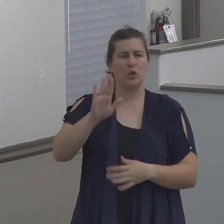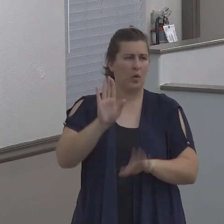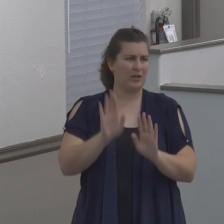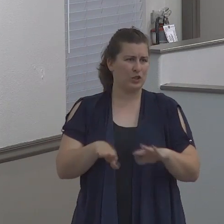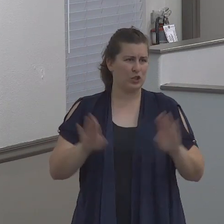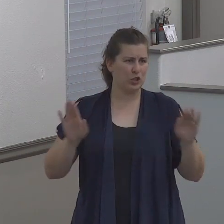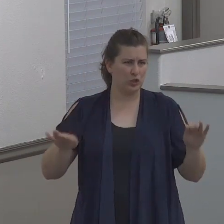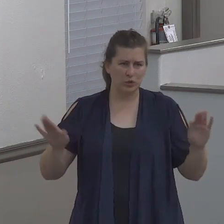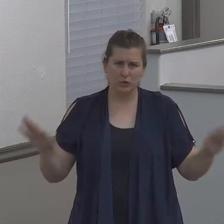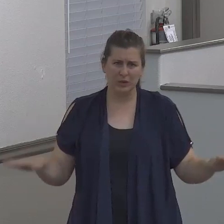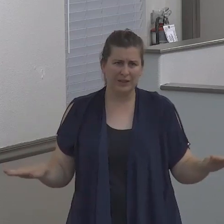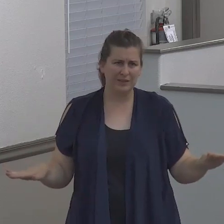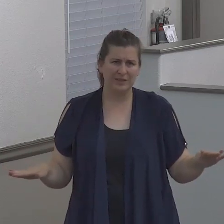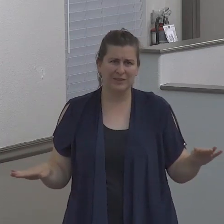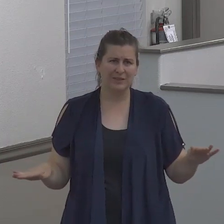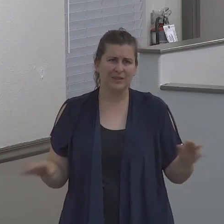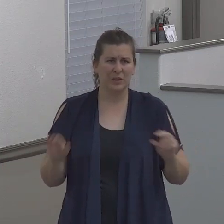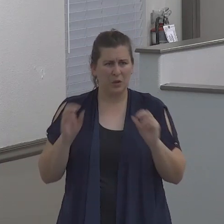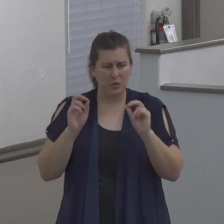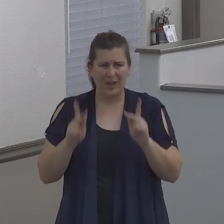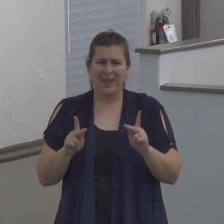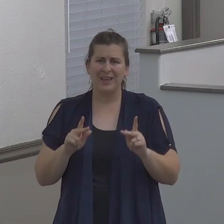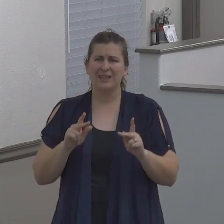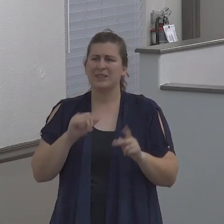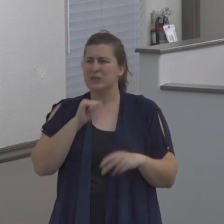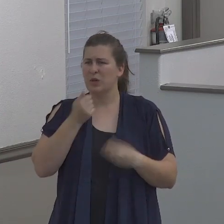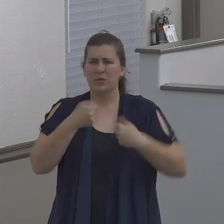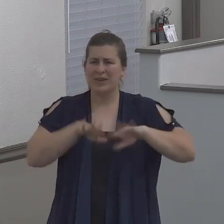don't let the devil have your children.